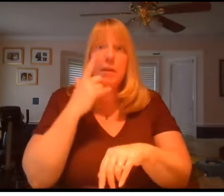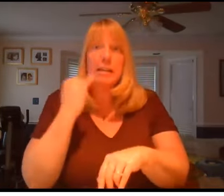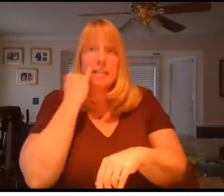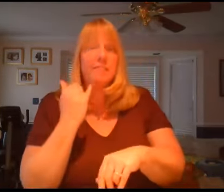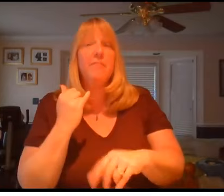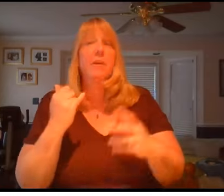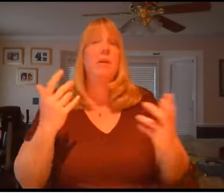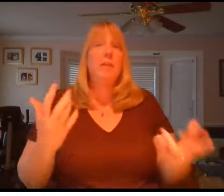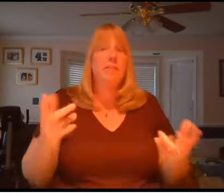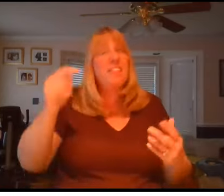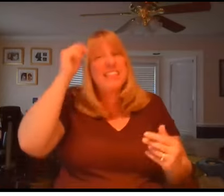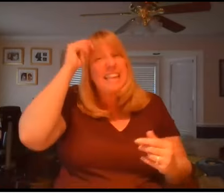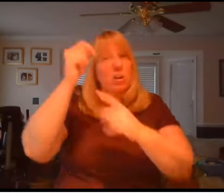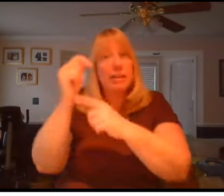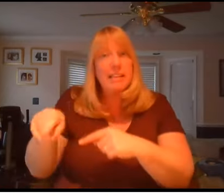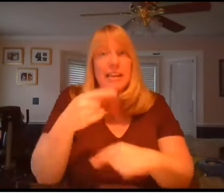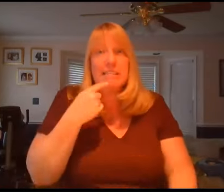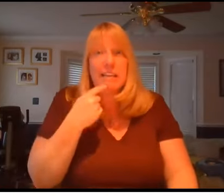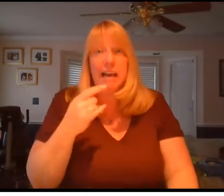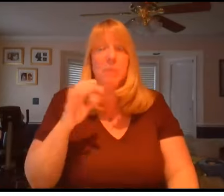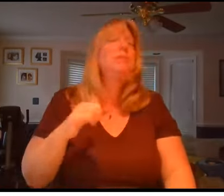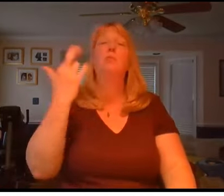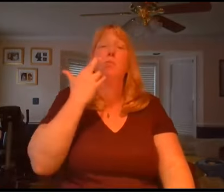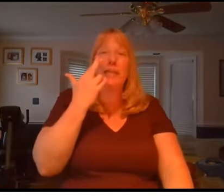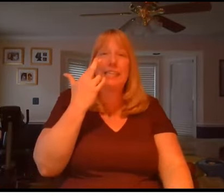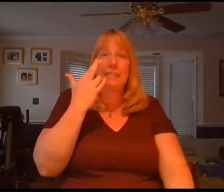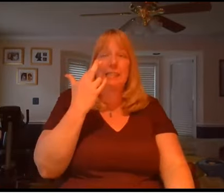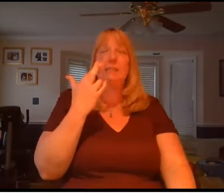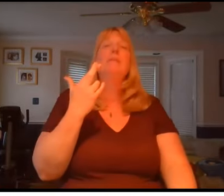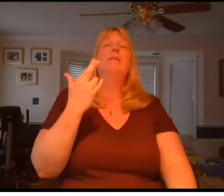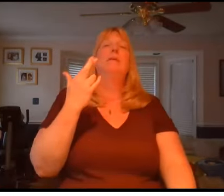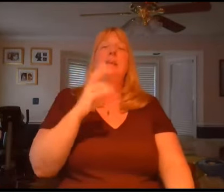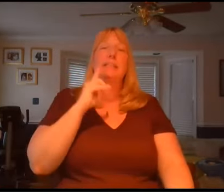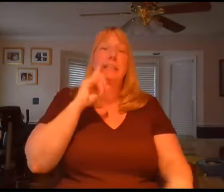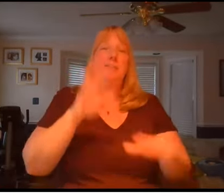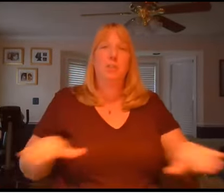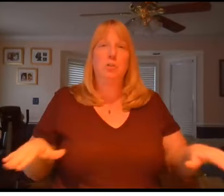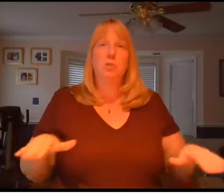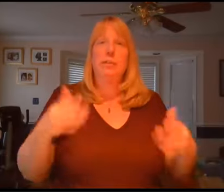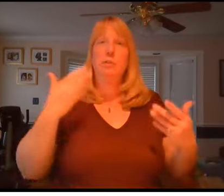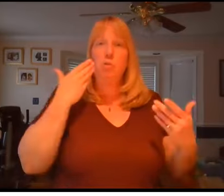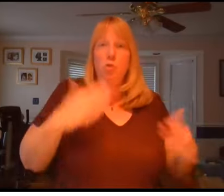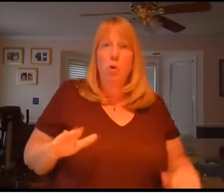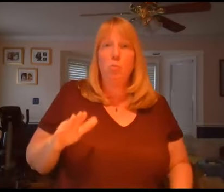So we can use English after them, because there's a theory that said the reason deaf